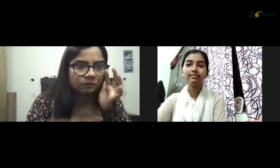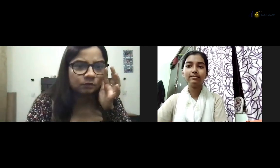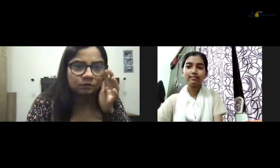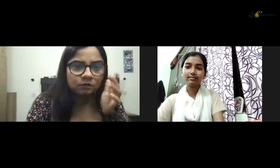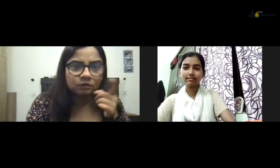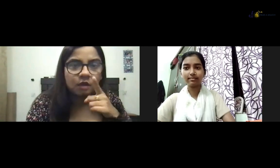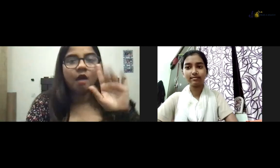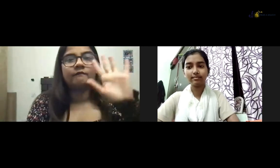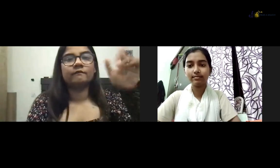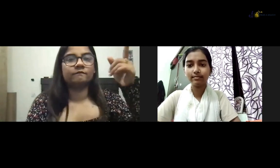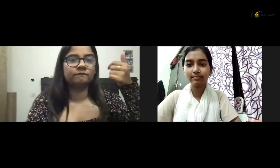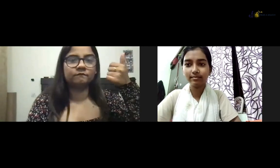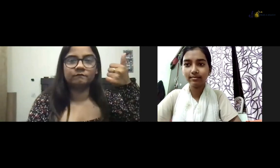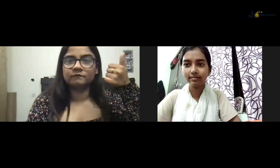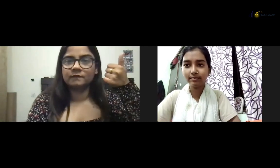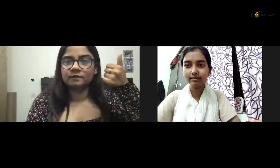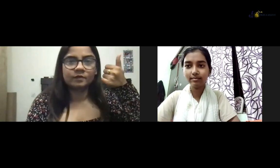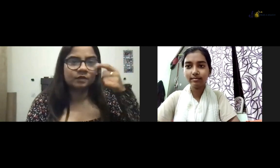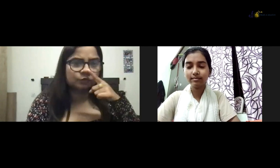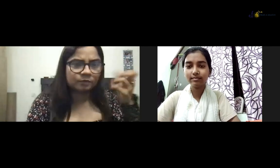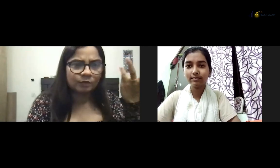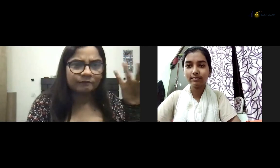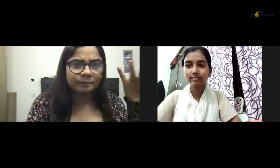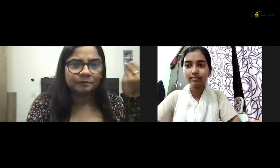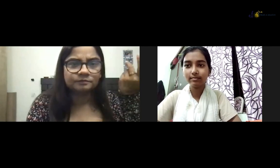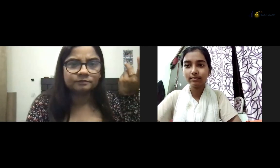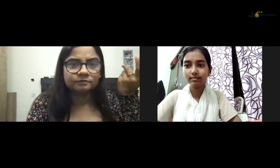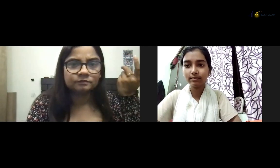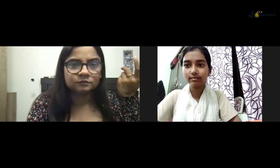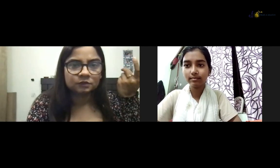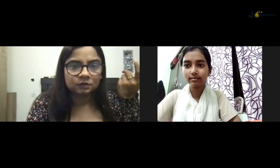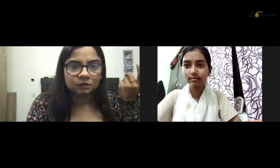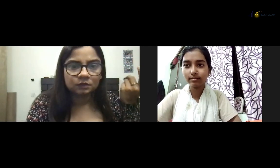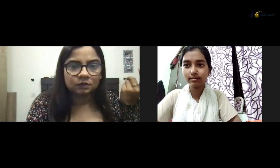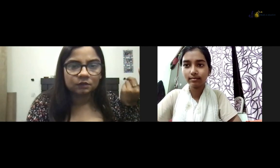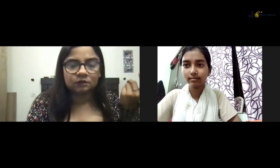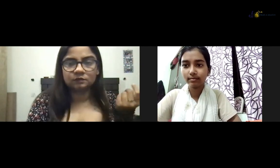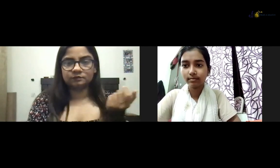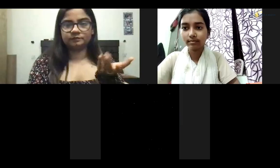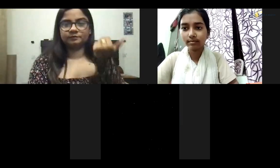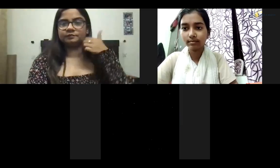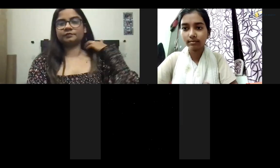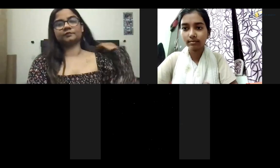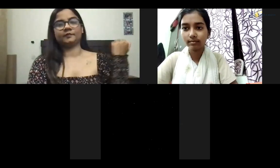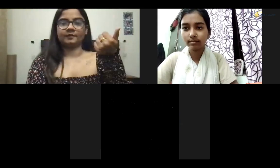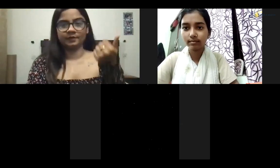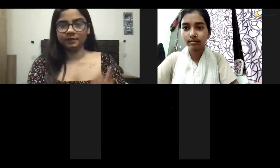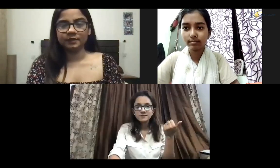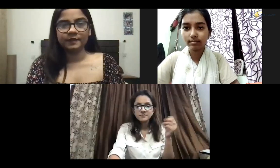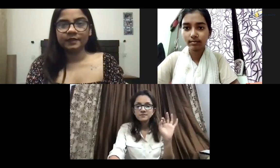Surbi? Surbi? Yes, yes, yes. Got it, got it, got it. Oh, we lost